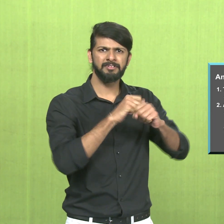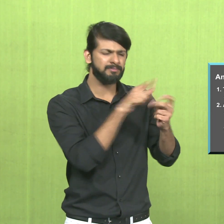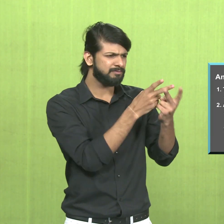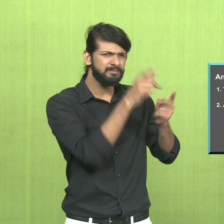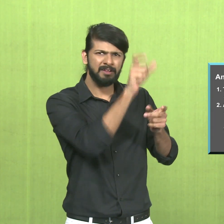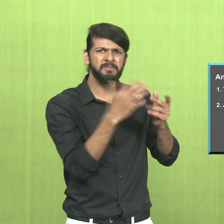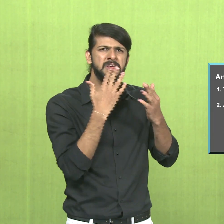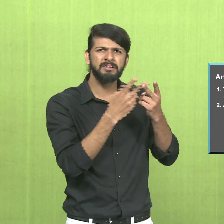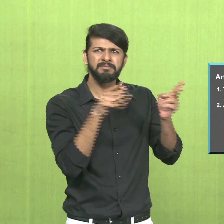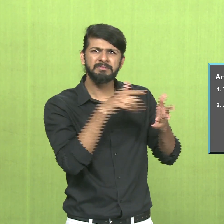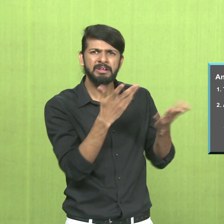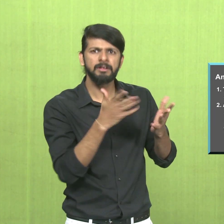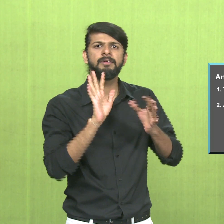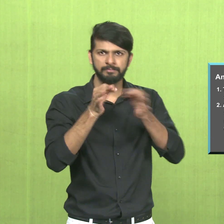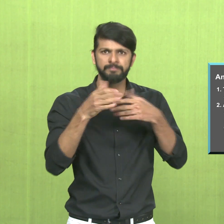Answers. Answer number 1.